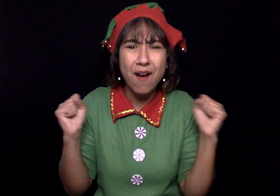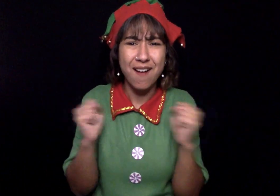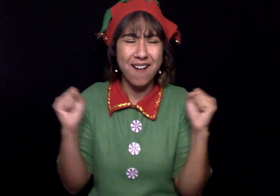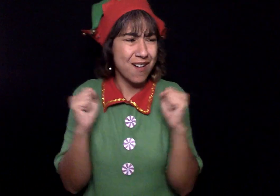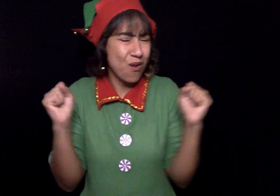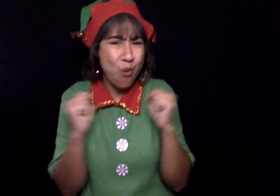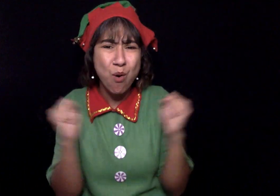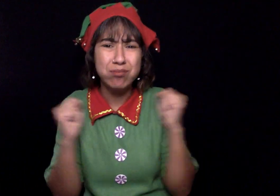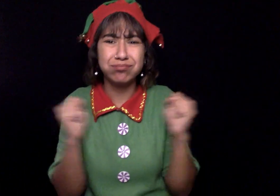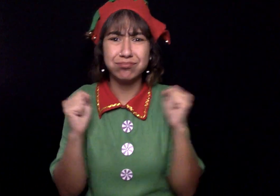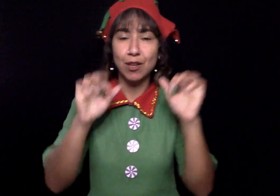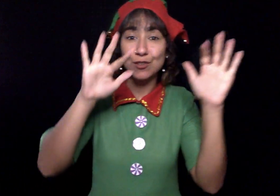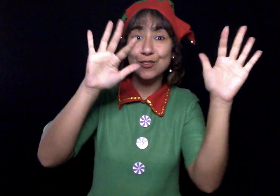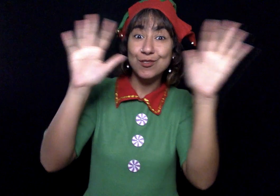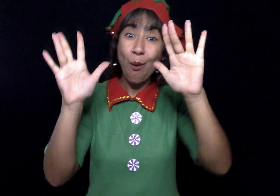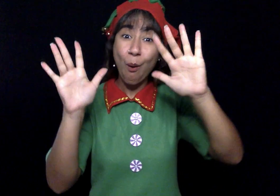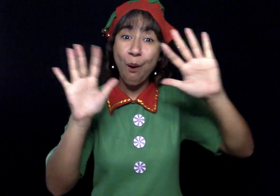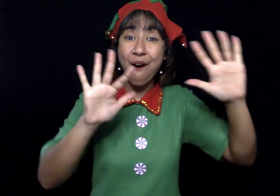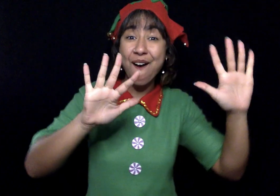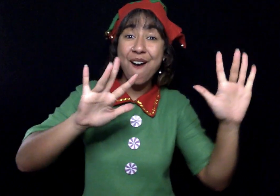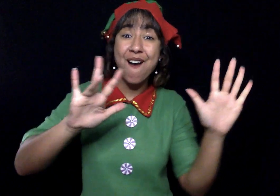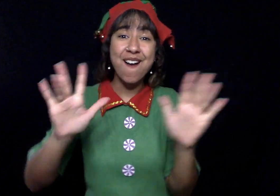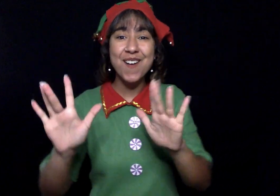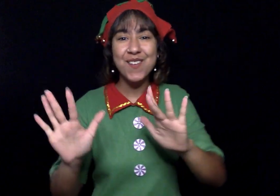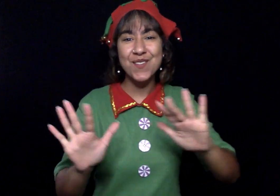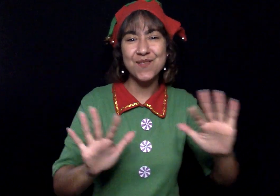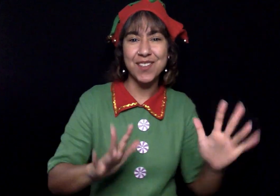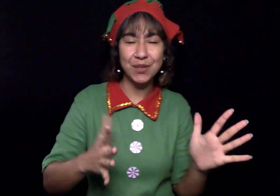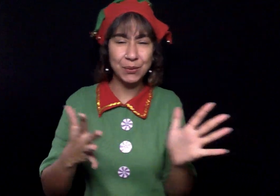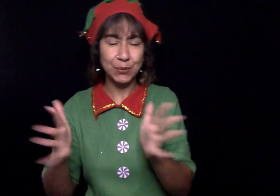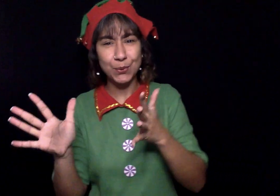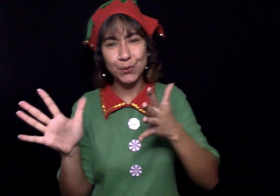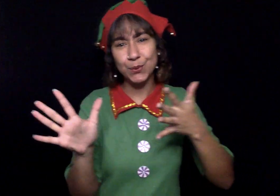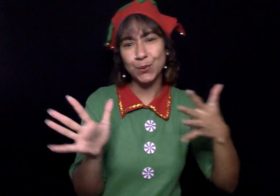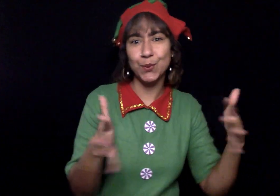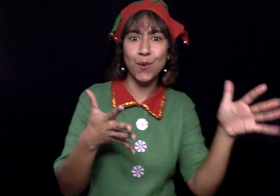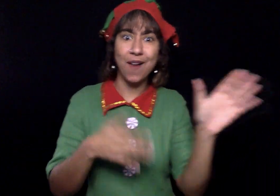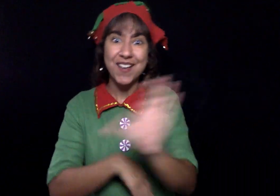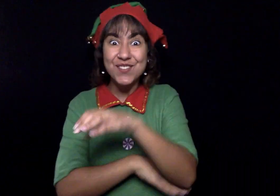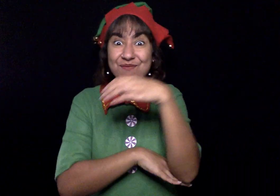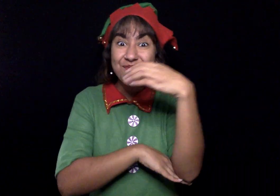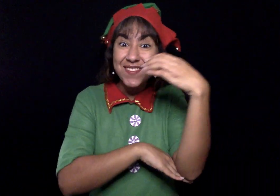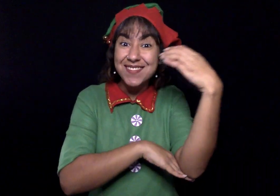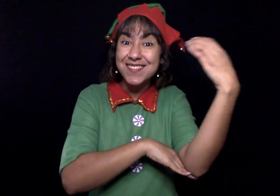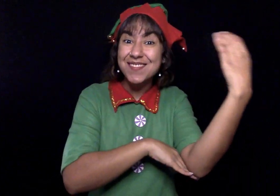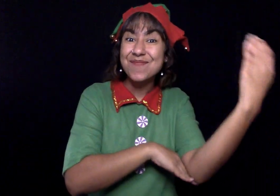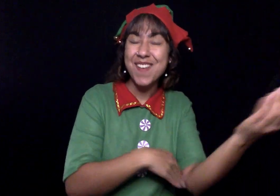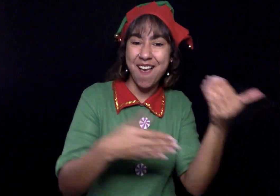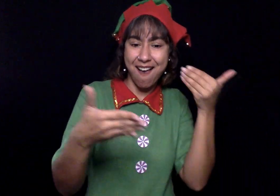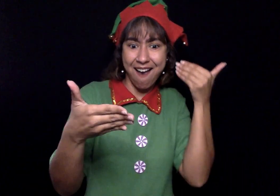We'll be cold when it blows. Winter's coming on.